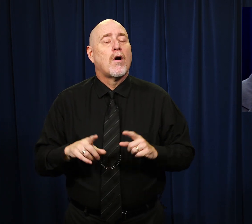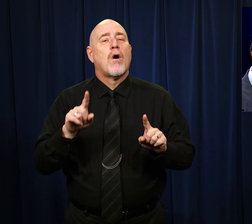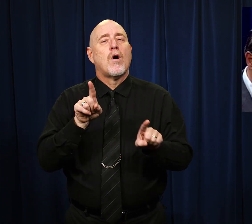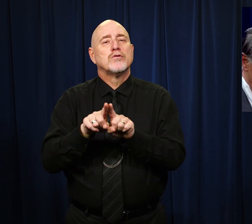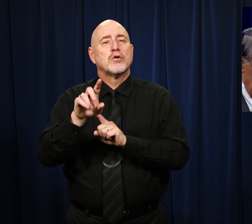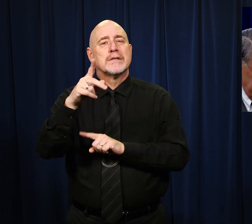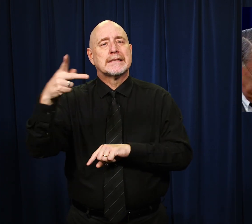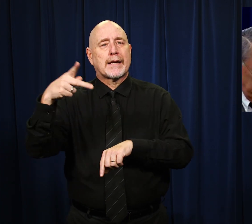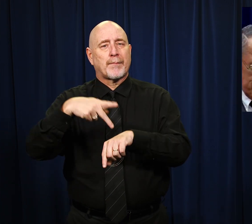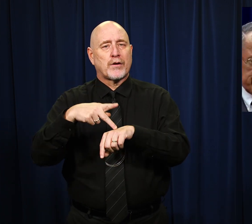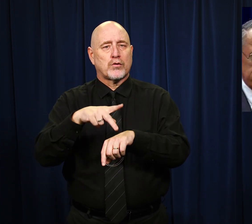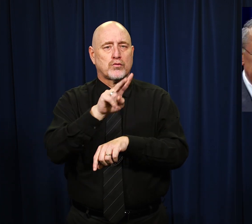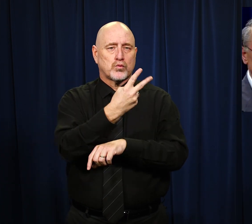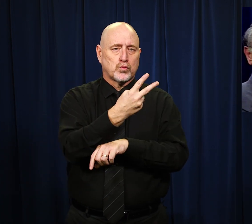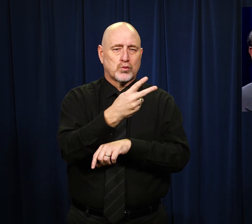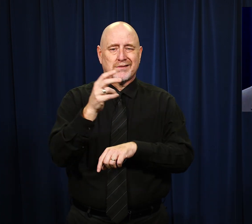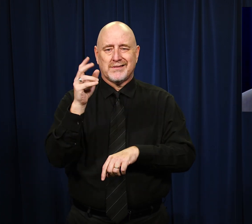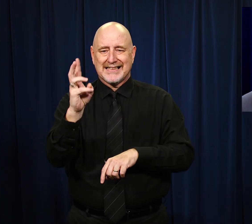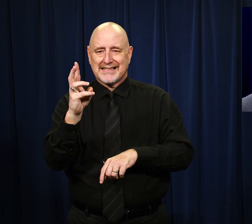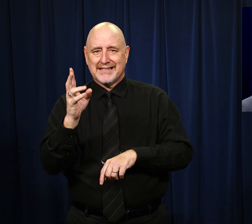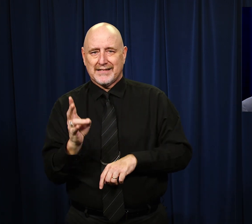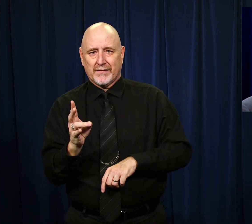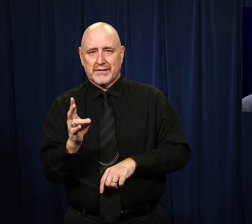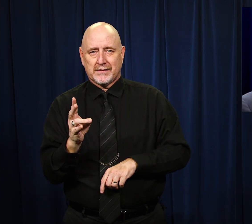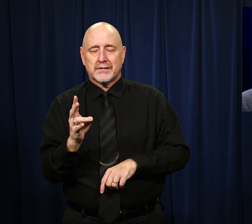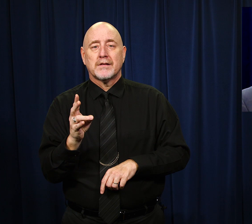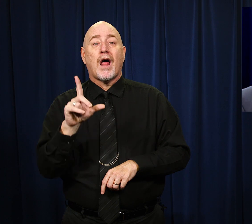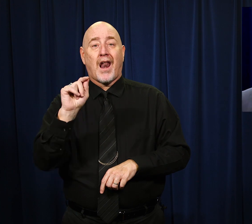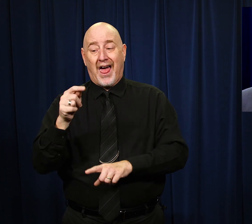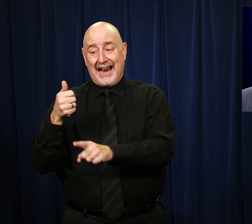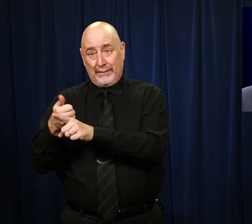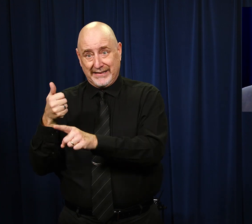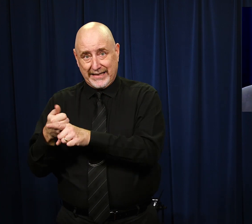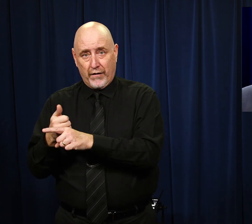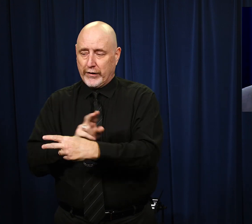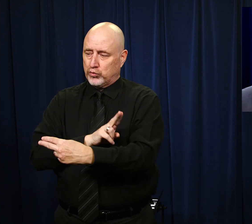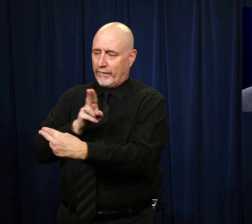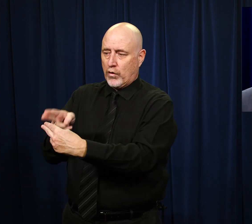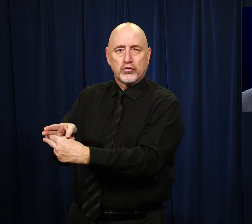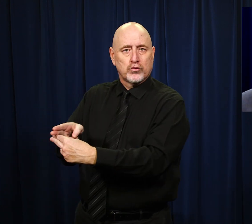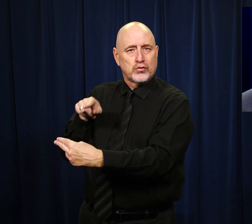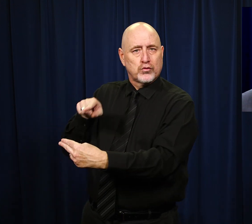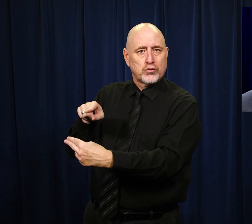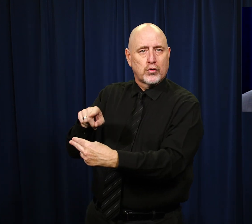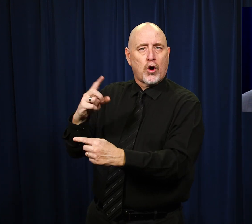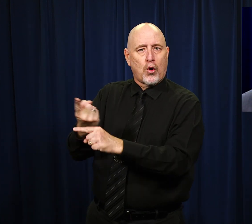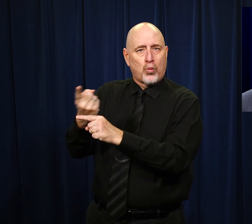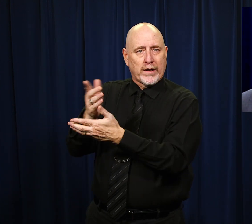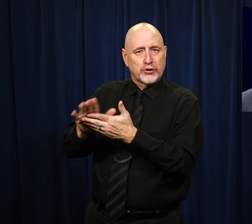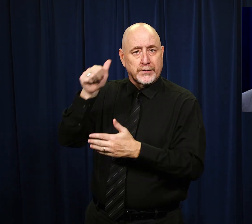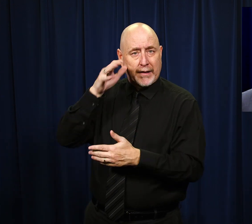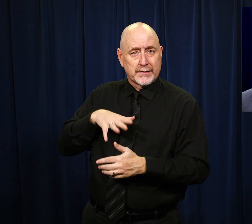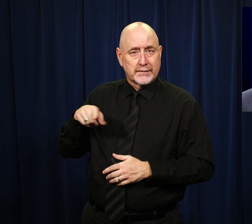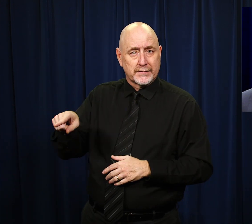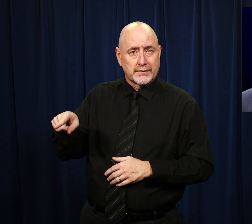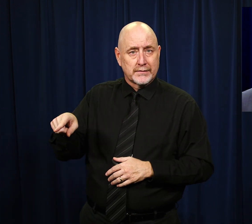also in 2 Peter chapter 2, verses 6 and 7, Lot himself is referred to as a righteous